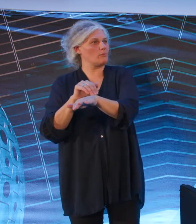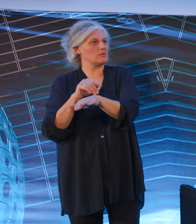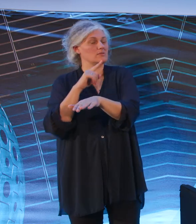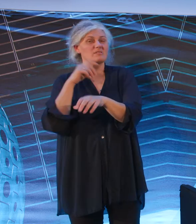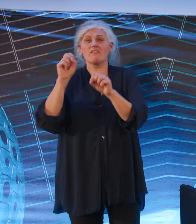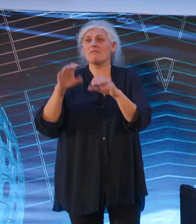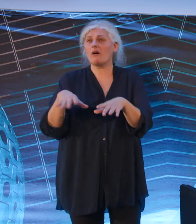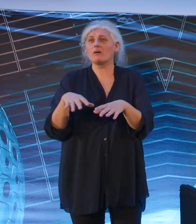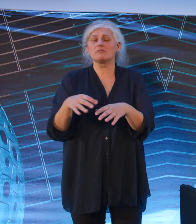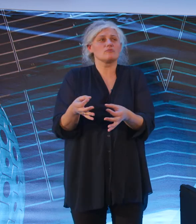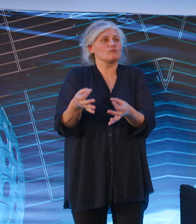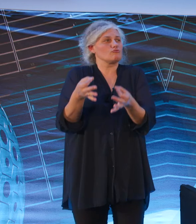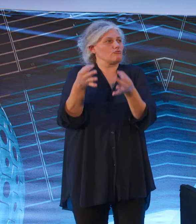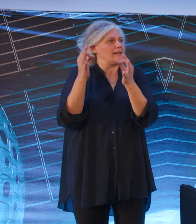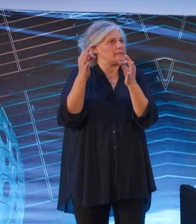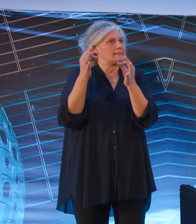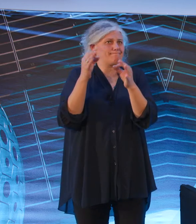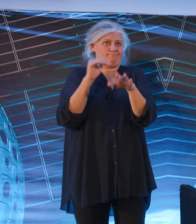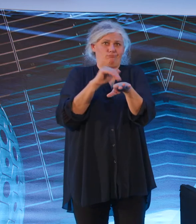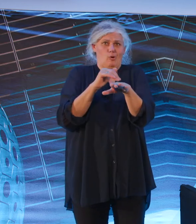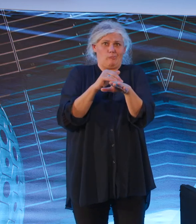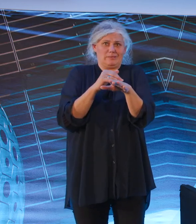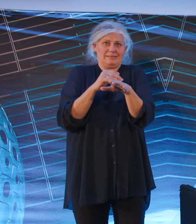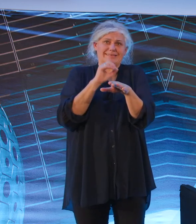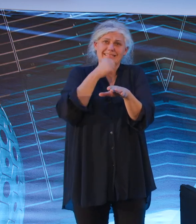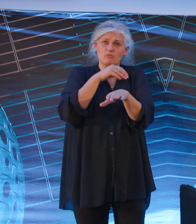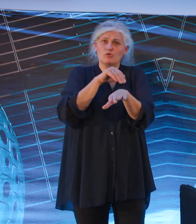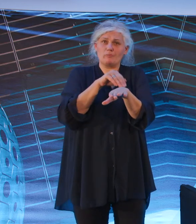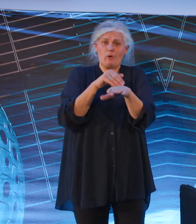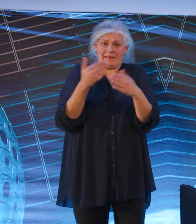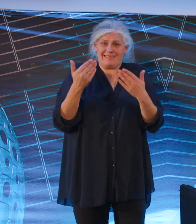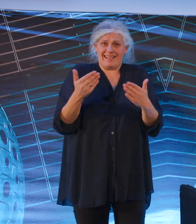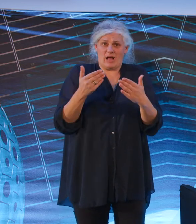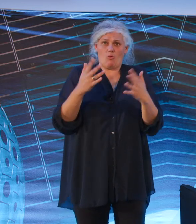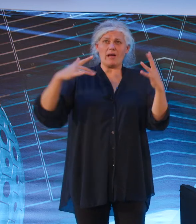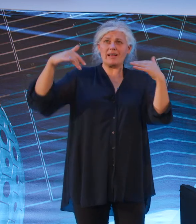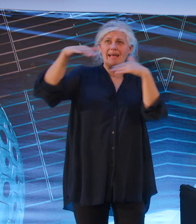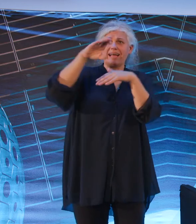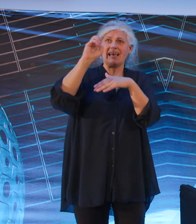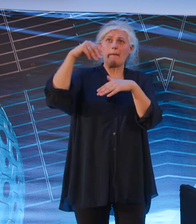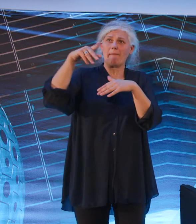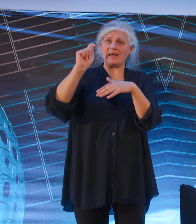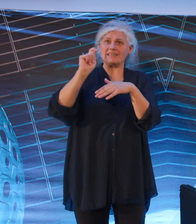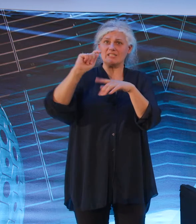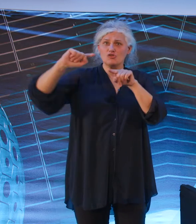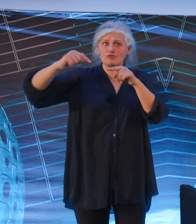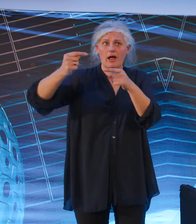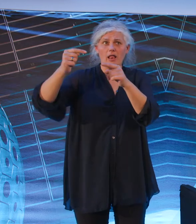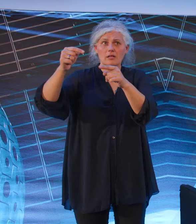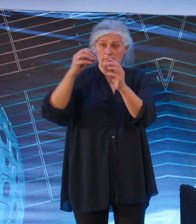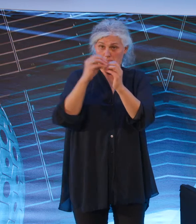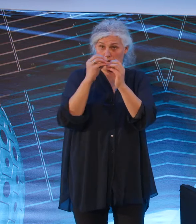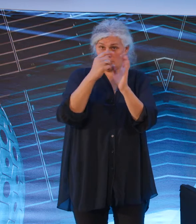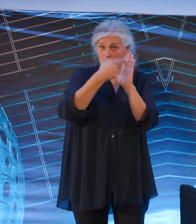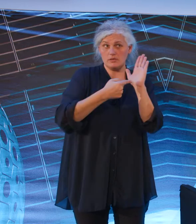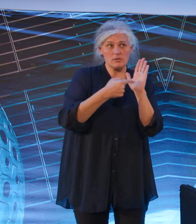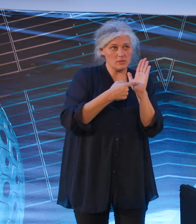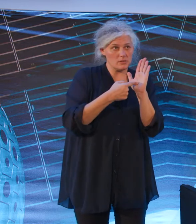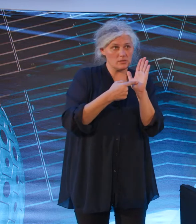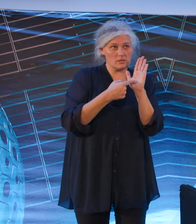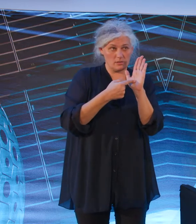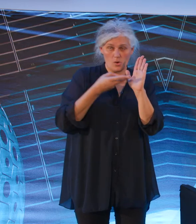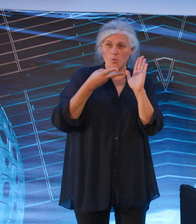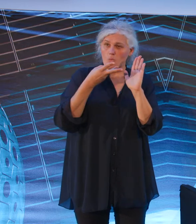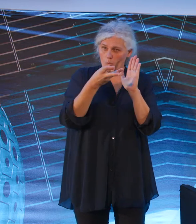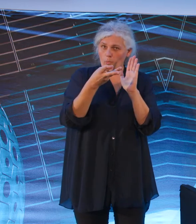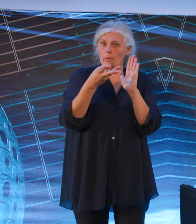course, the great problems of our time, the great climate challenge, which is mentioned in the strategy, will only be